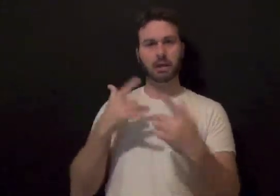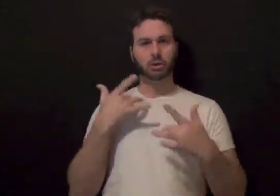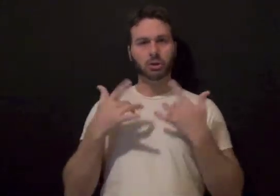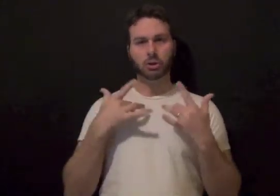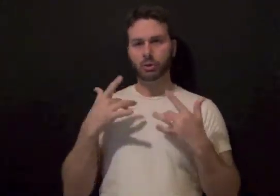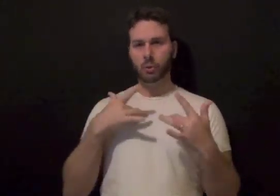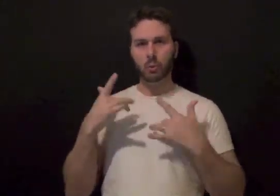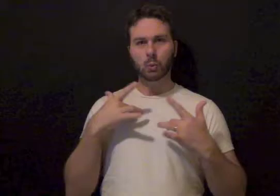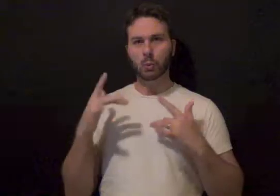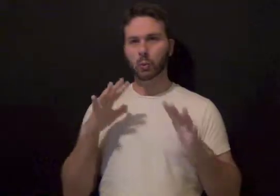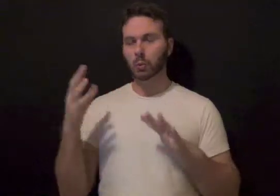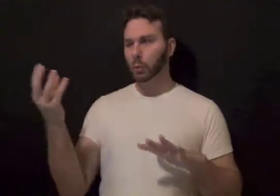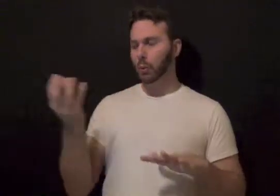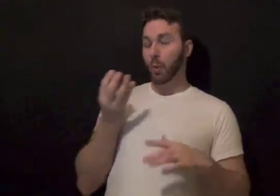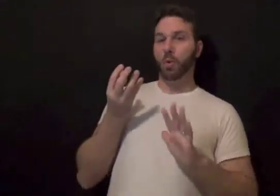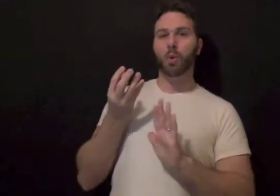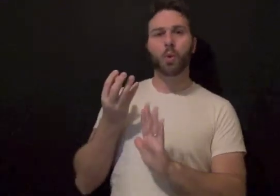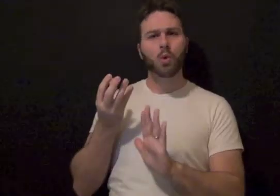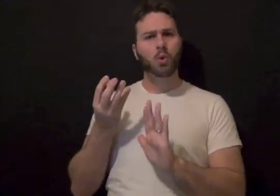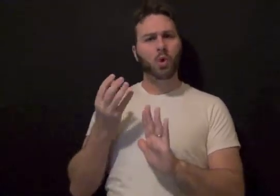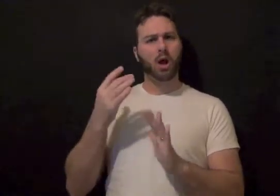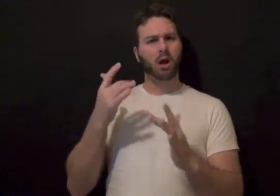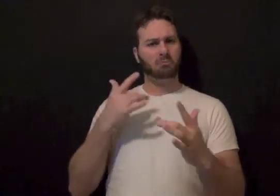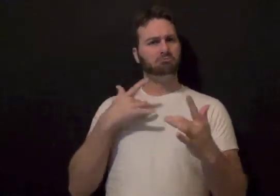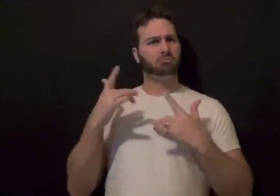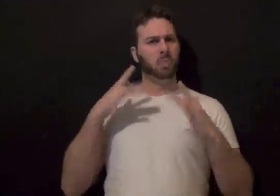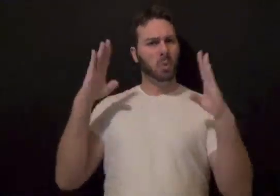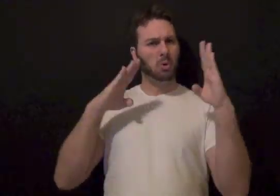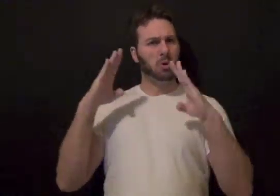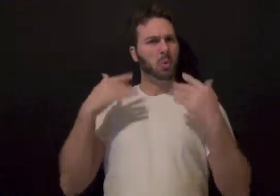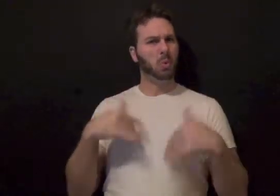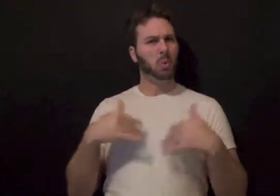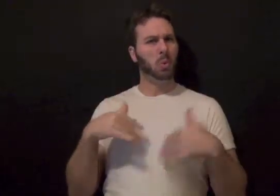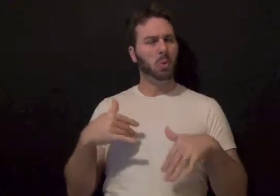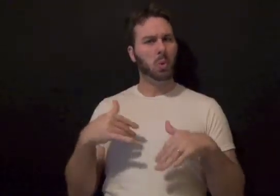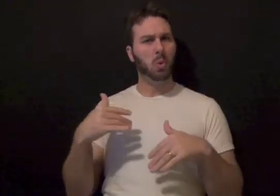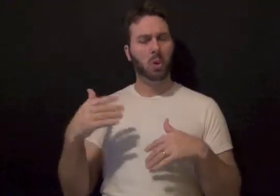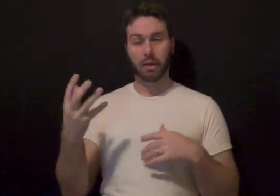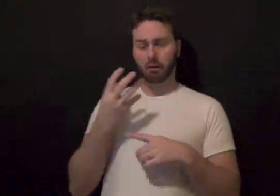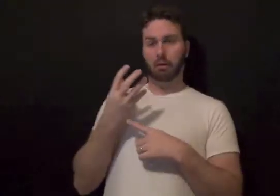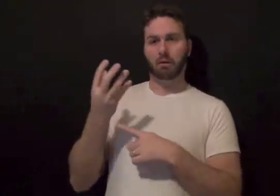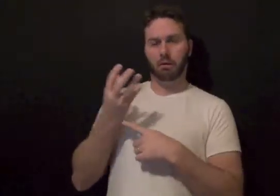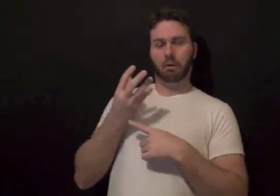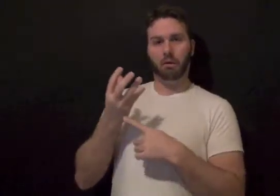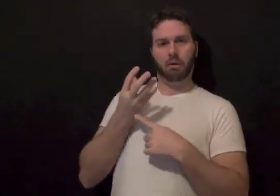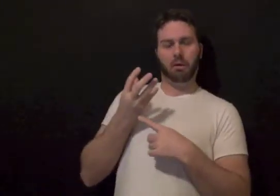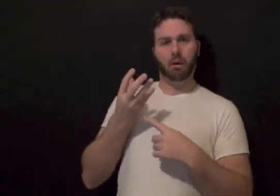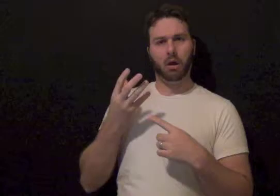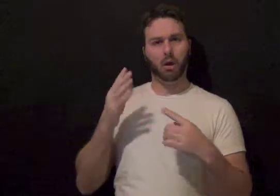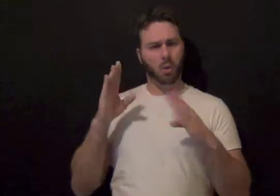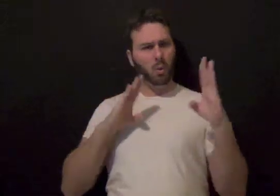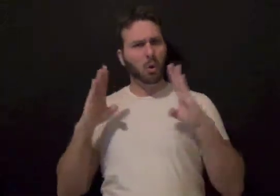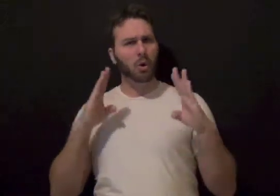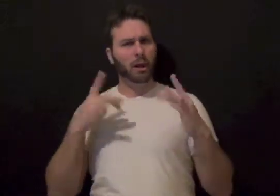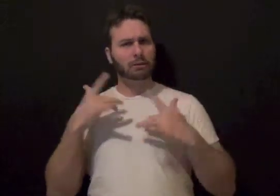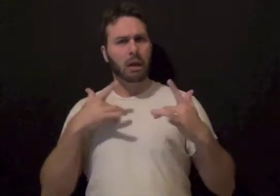realise I was worried about that. We go back to it, repeat it. Oh, I am worried. Oh, I really am worried. Wow, there's so much anxiety. And before we know